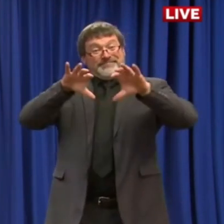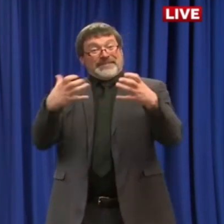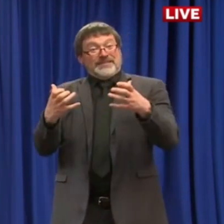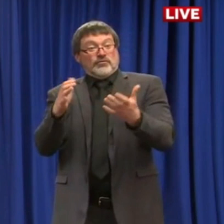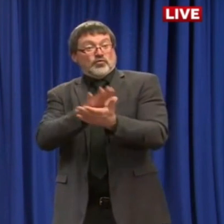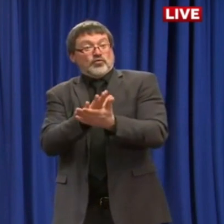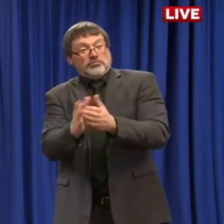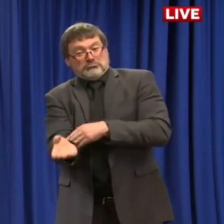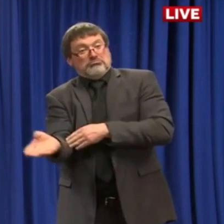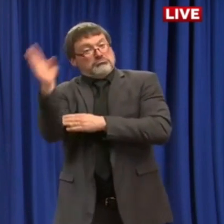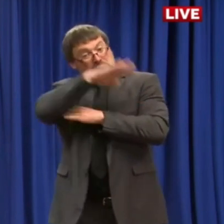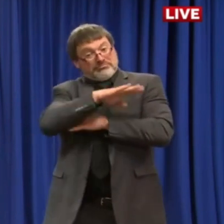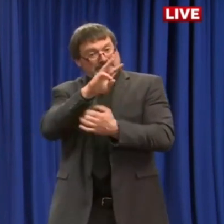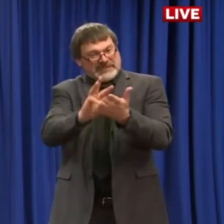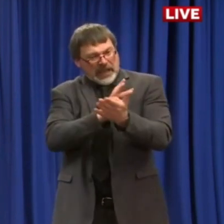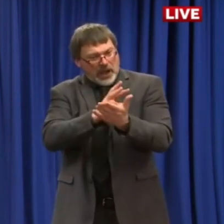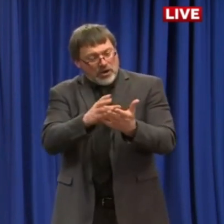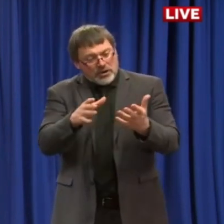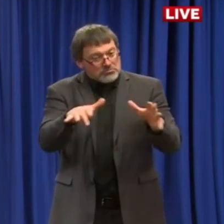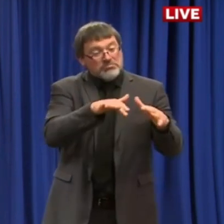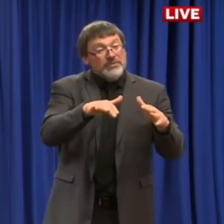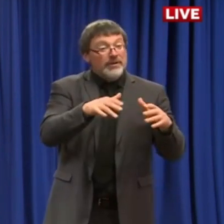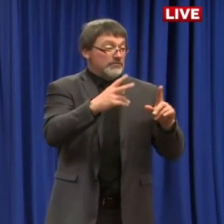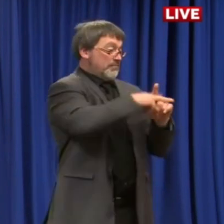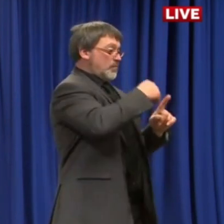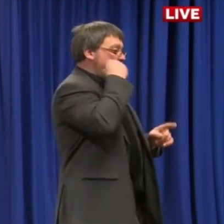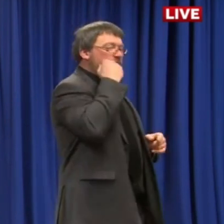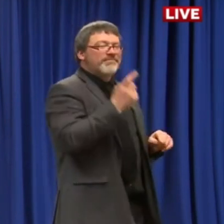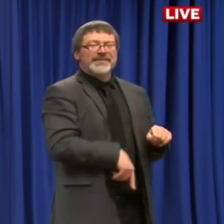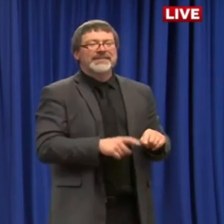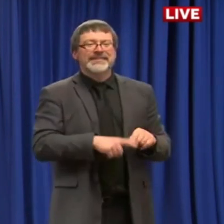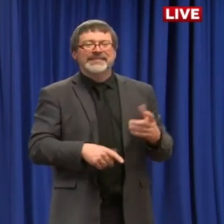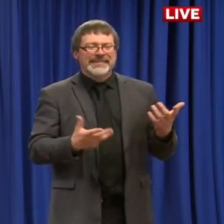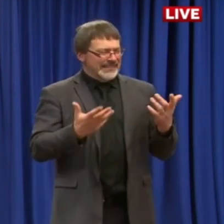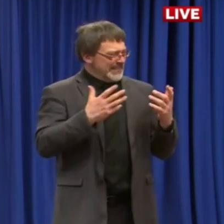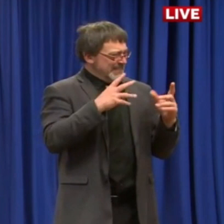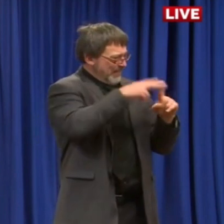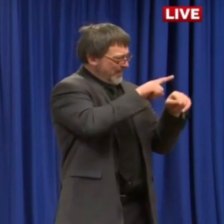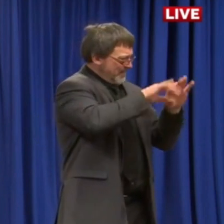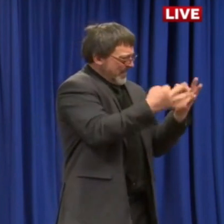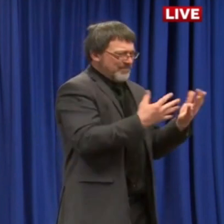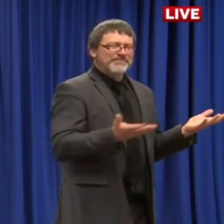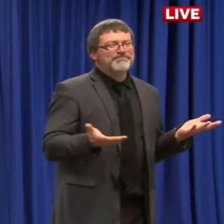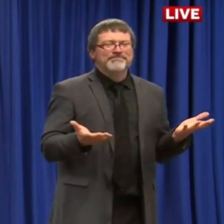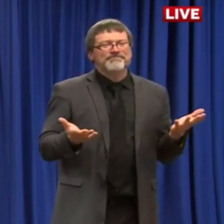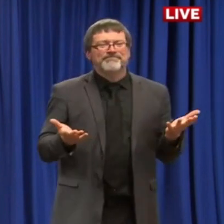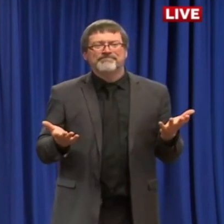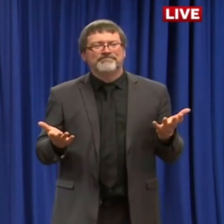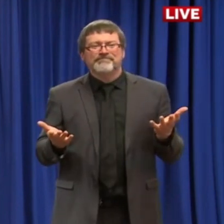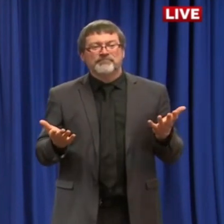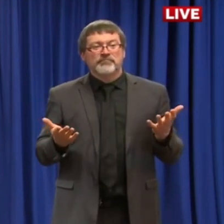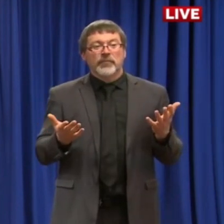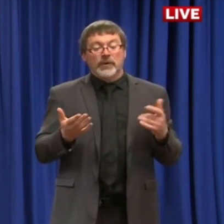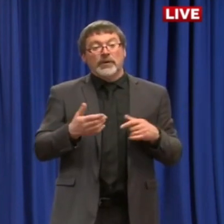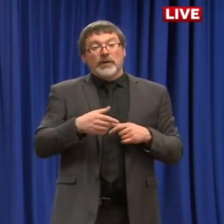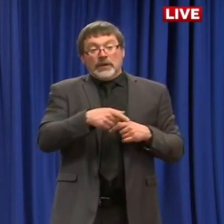is incredibly difficult. It creates a stress for families, and you get different levels of mental health issues on that